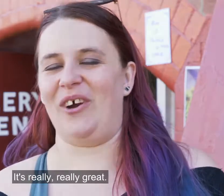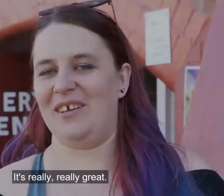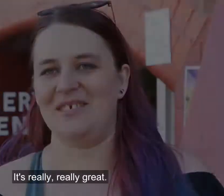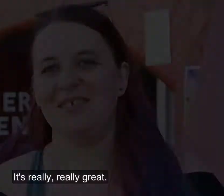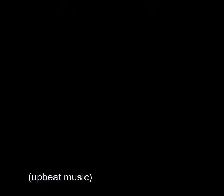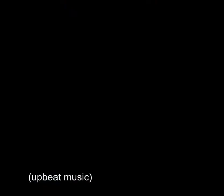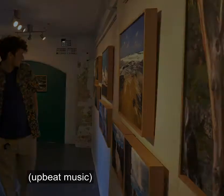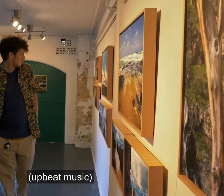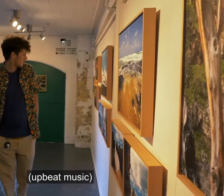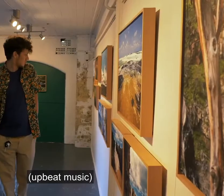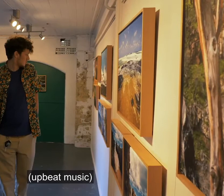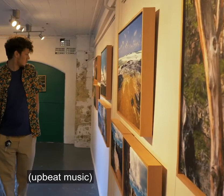great.